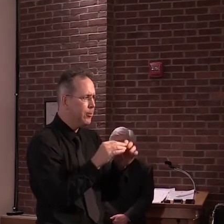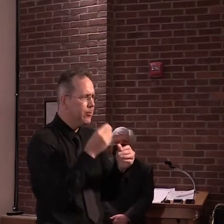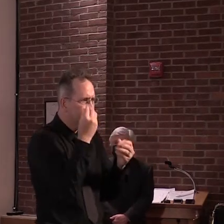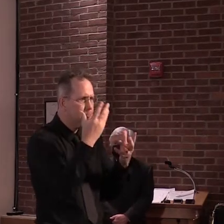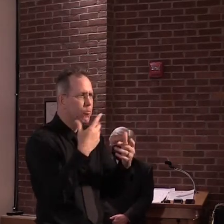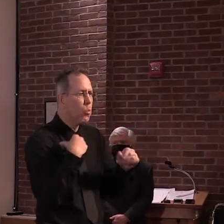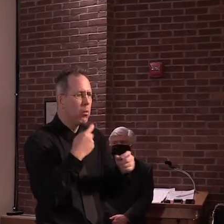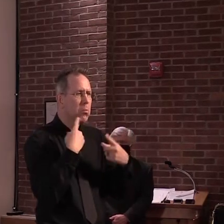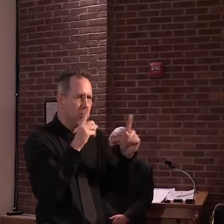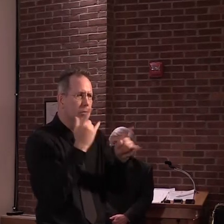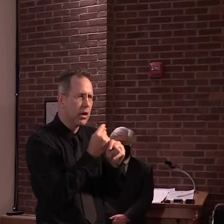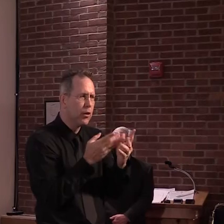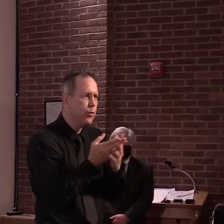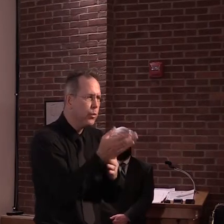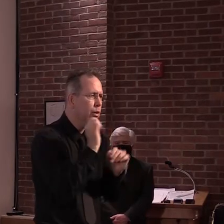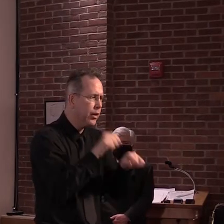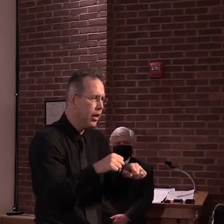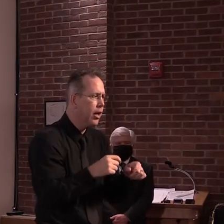attention.